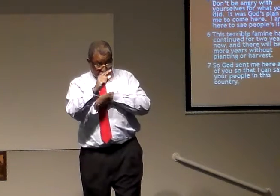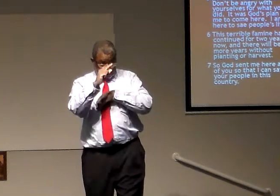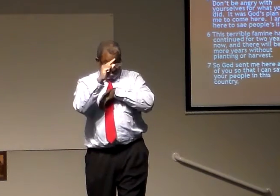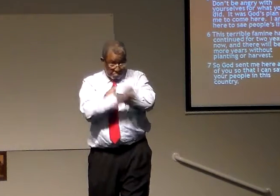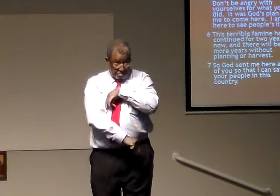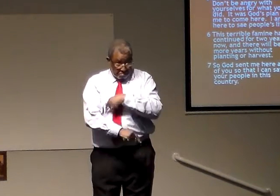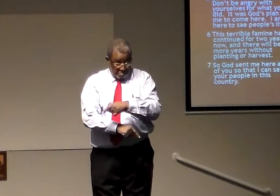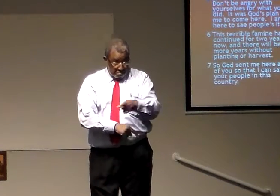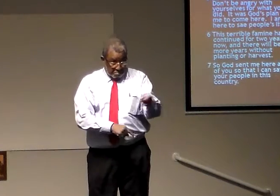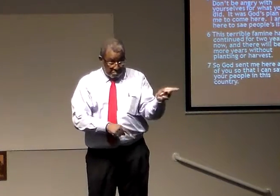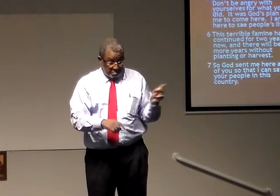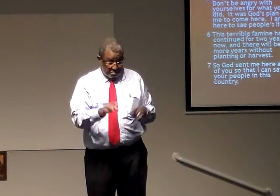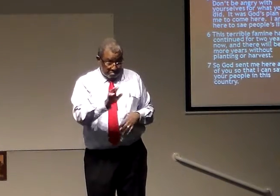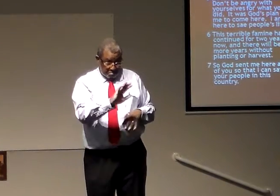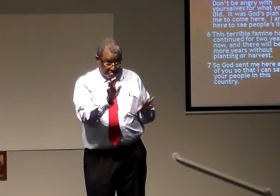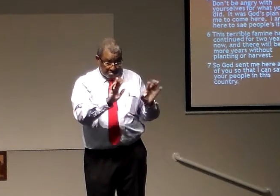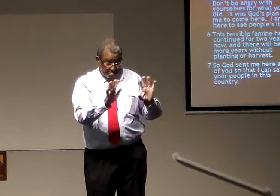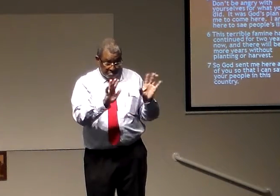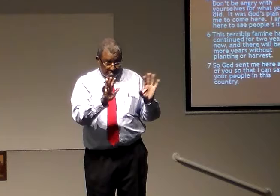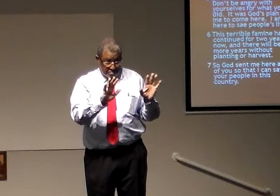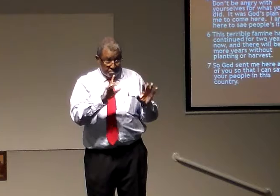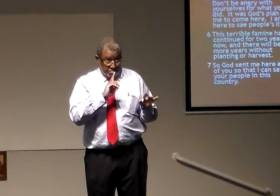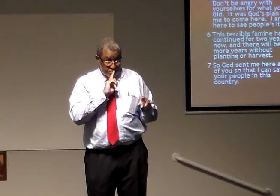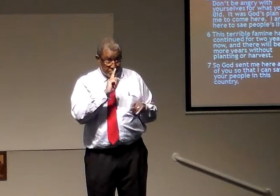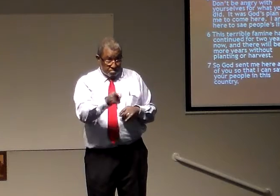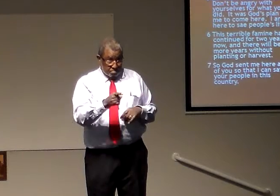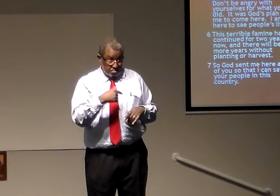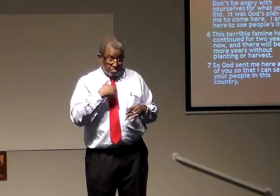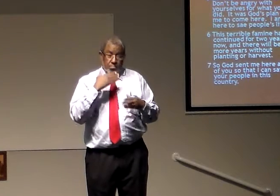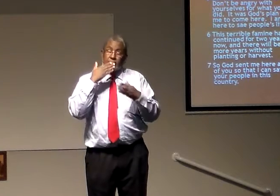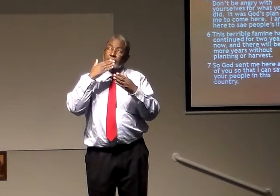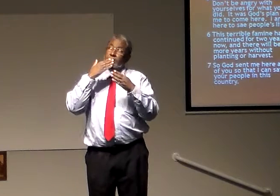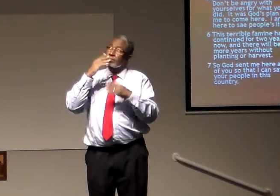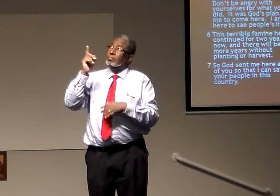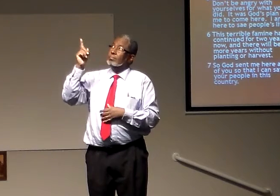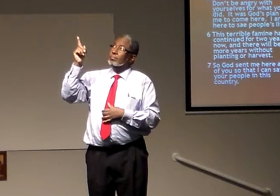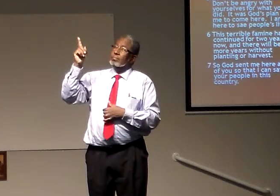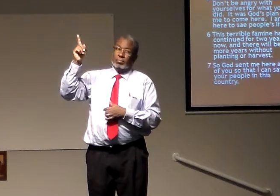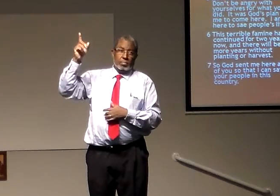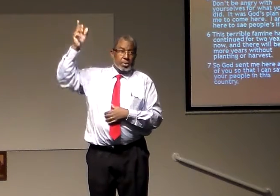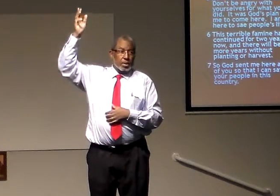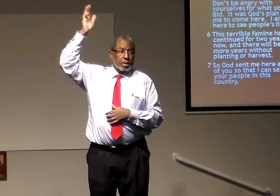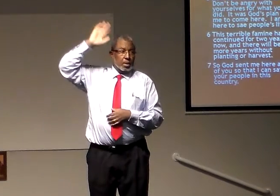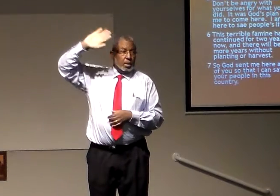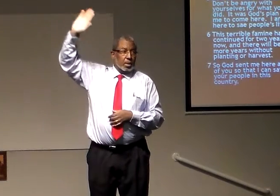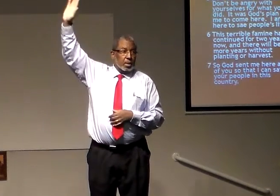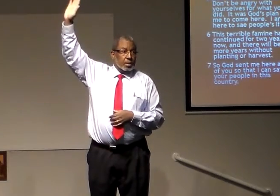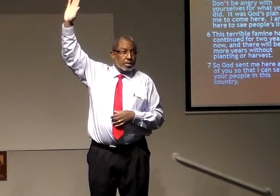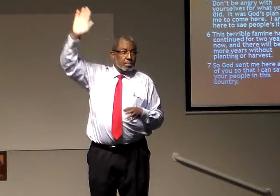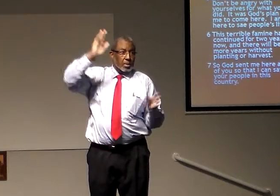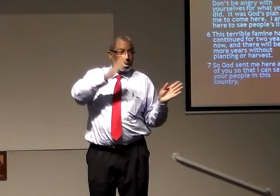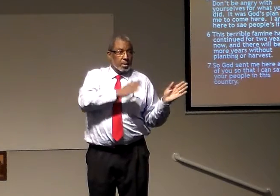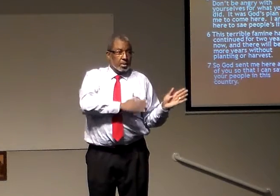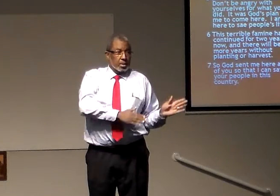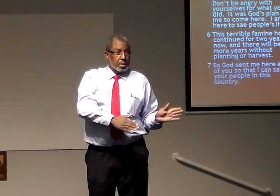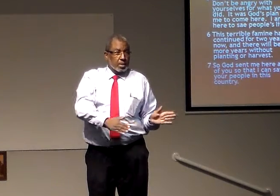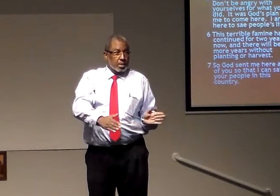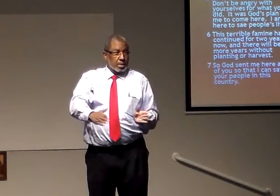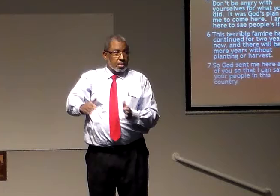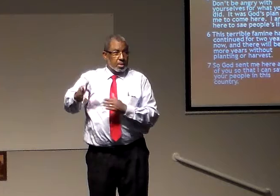God's plan. I'm not going to punish you. No. Really, I thank God for planning this.